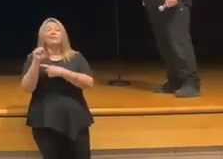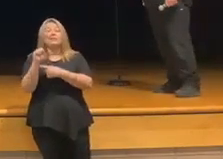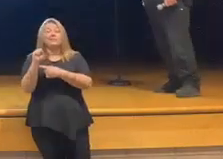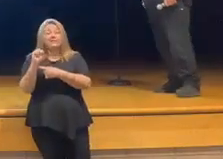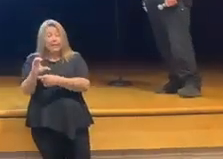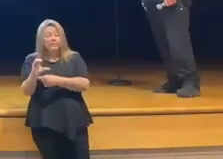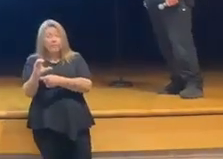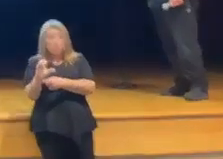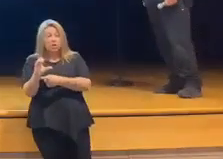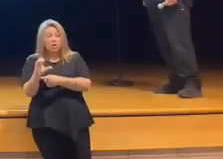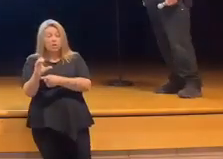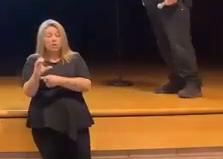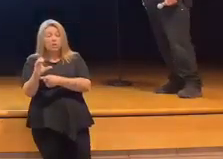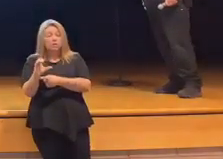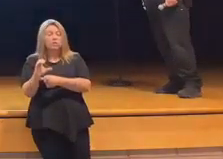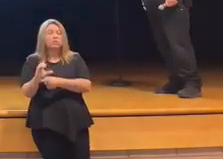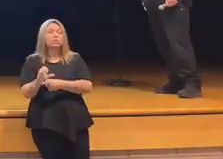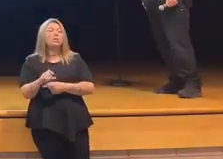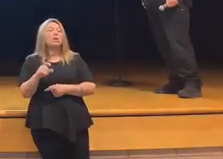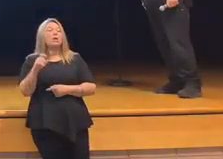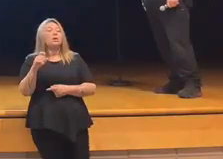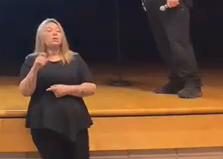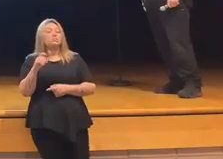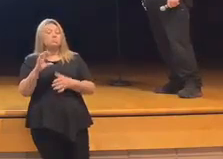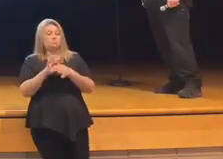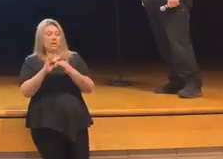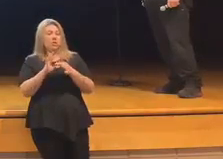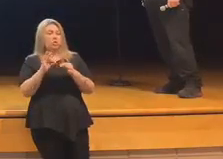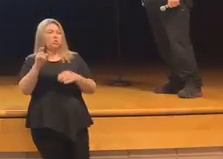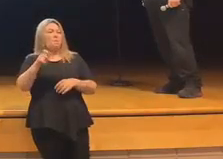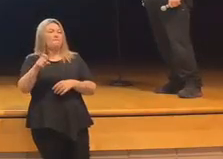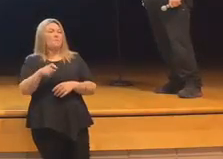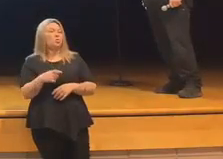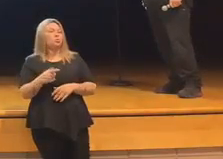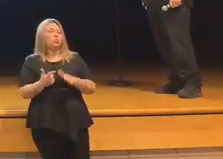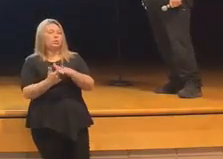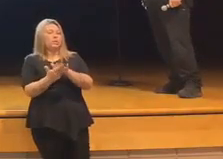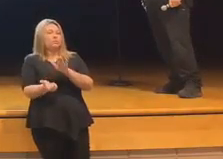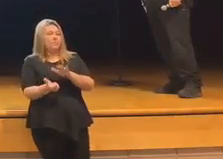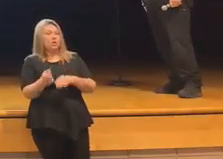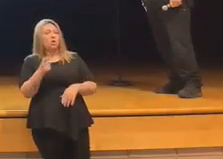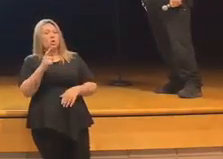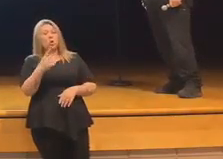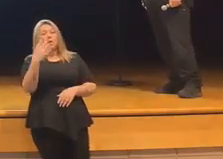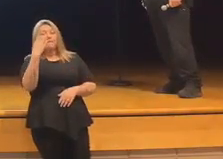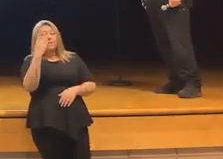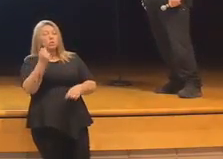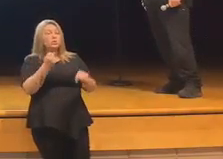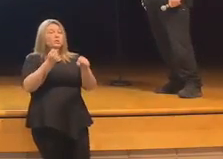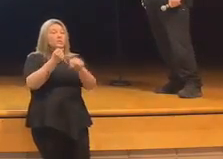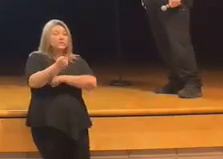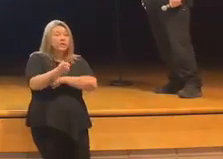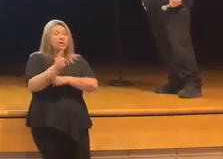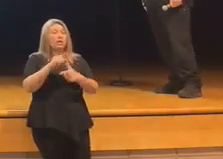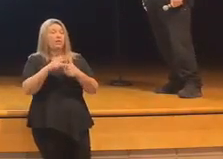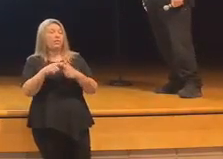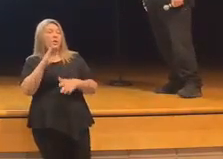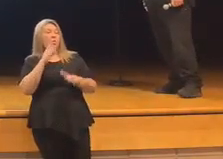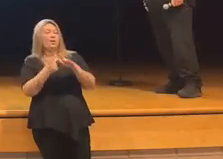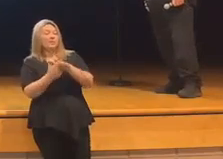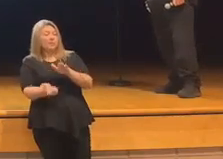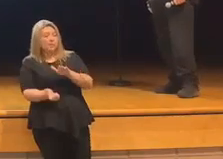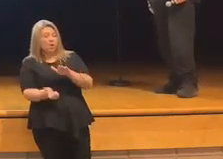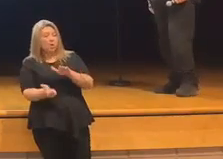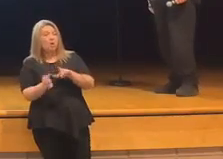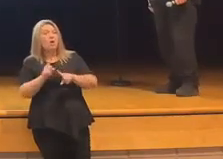Snapchat is supposed to disappear. You take a picture, you send it, it disappears, it's gone. What